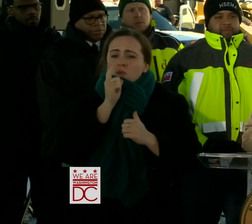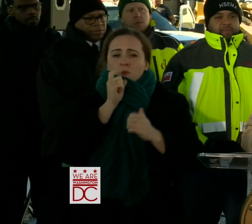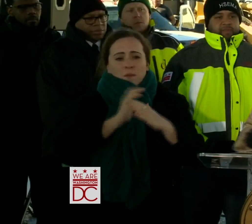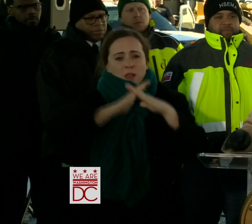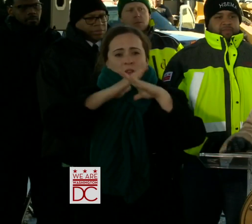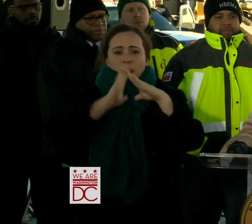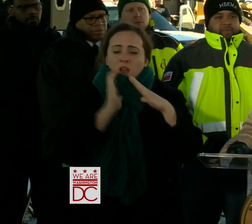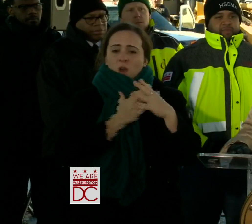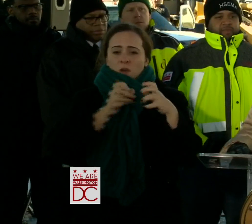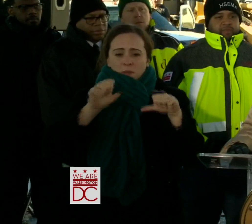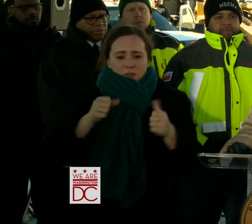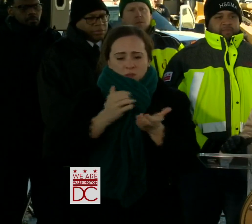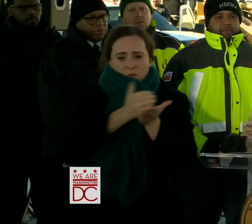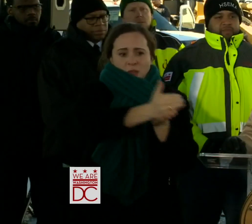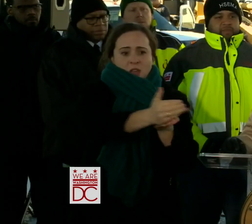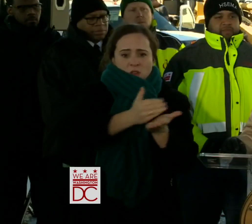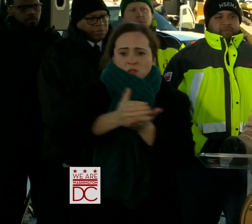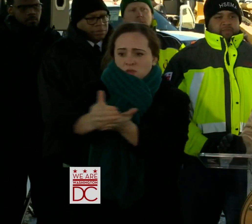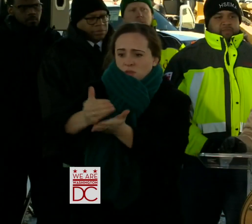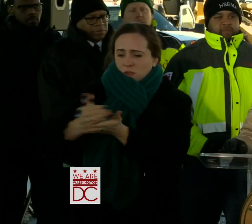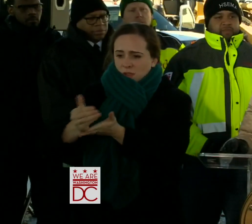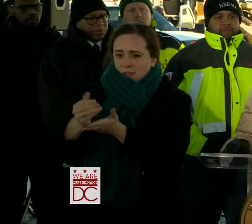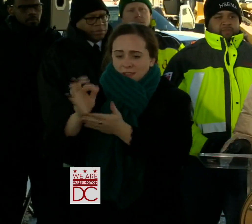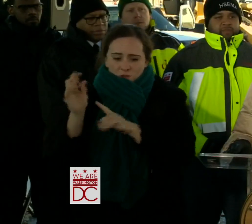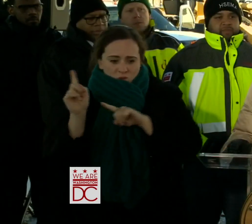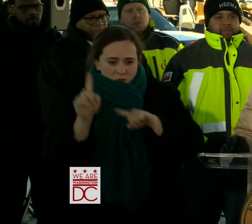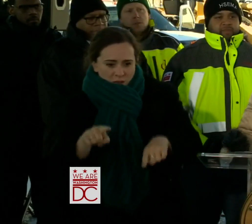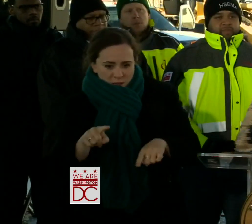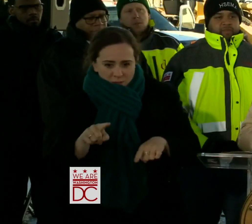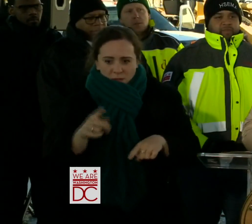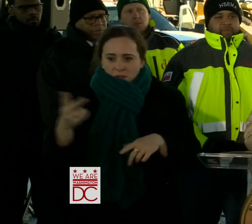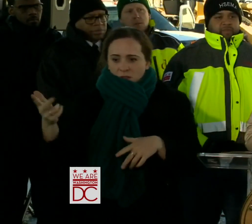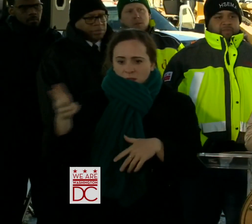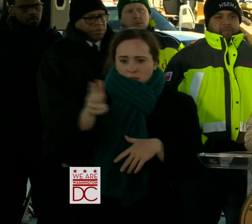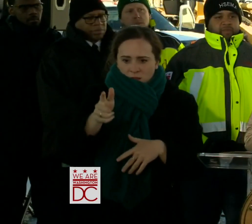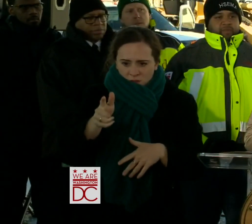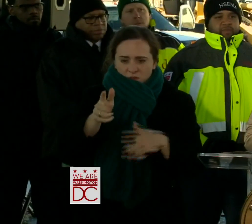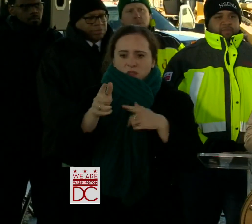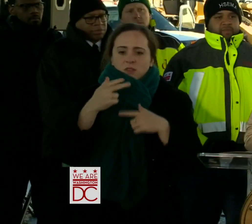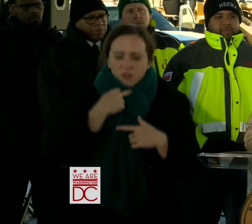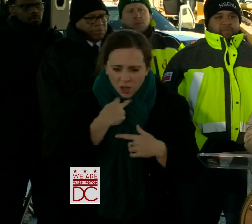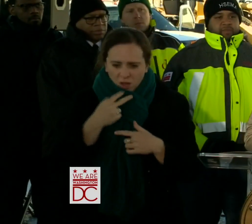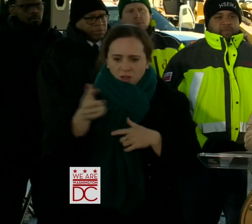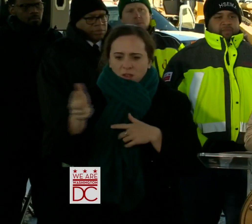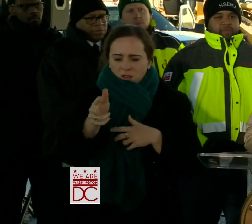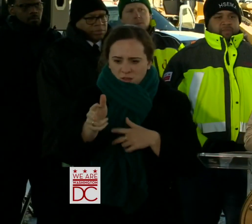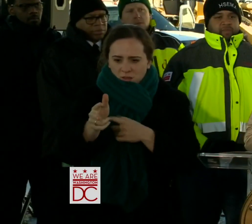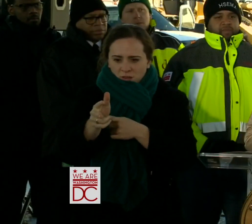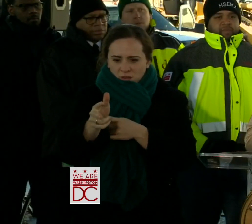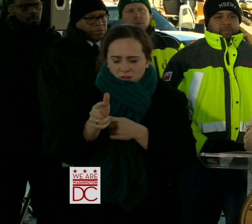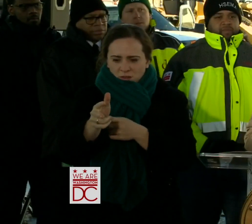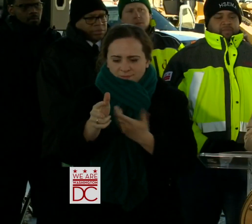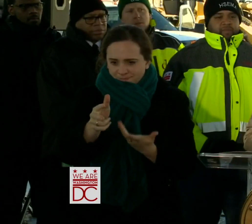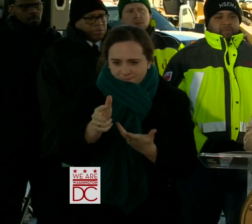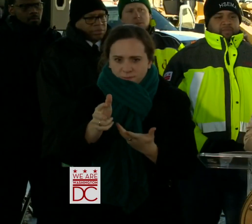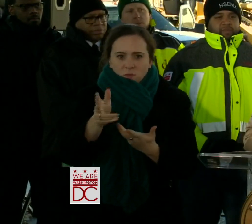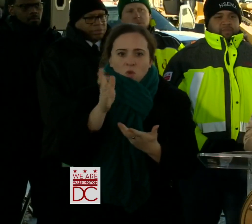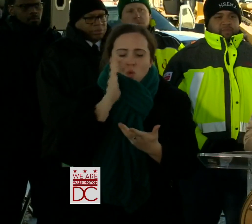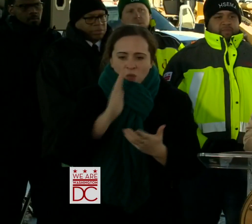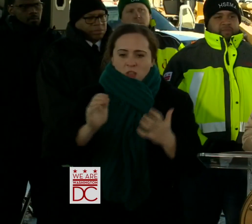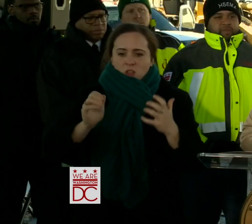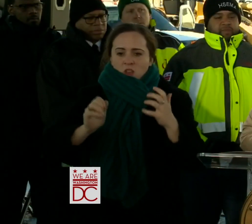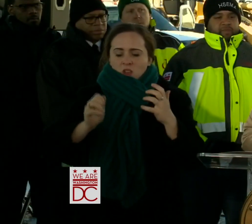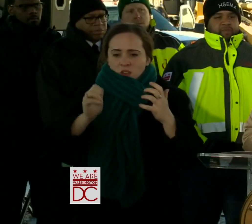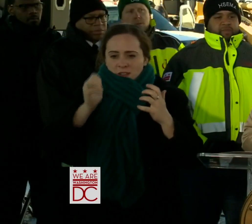to get plows down the street, if you come out and you get yourself stuck on one of our streets, I have to tell you, we will